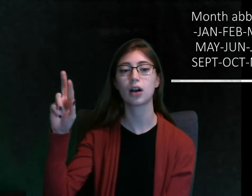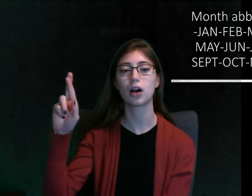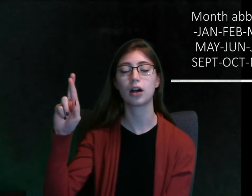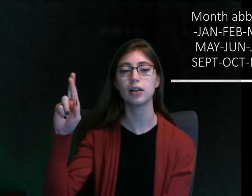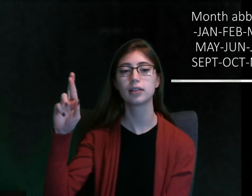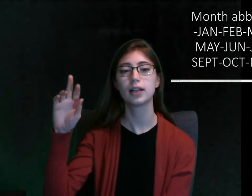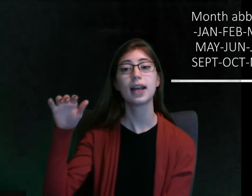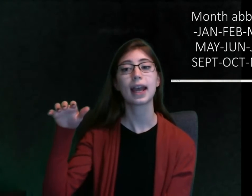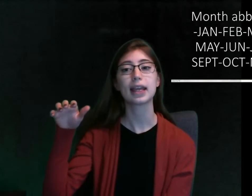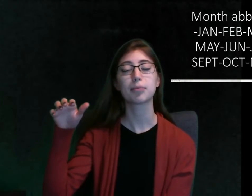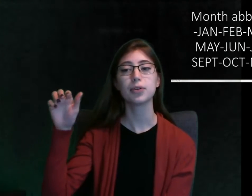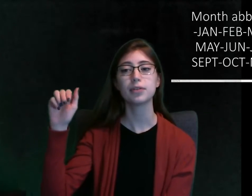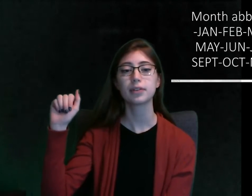M-A-R. April,